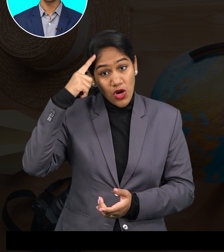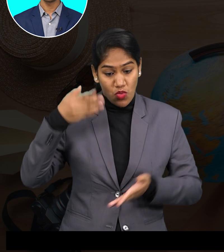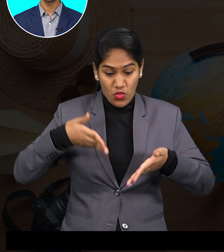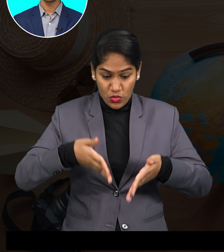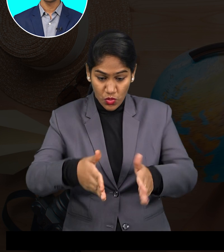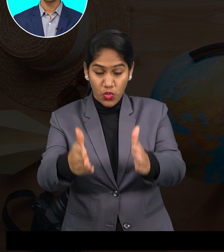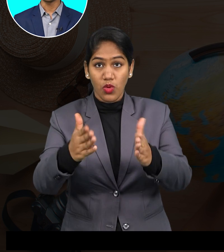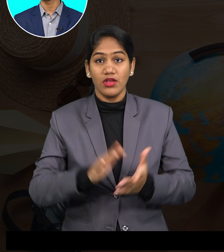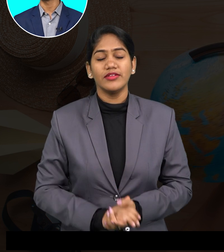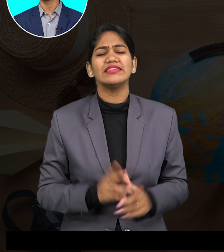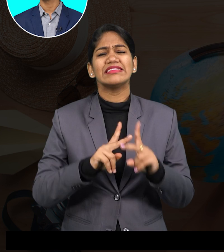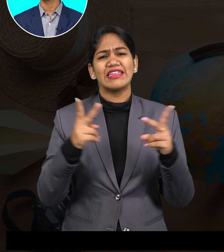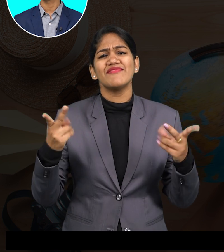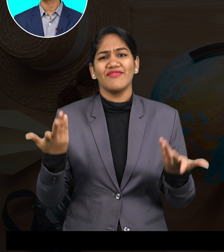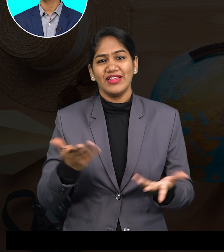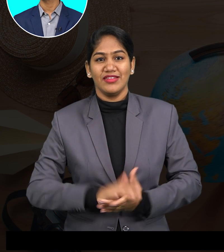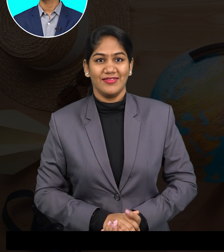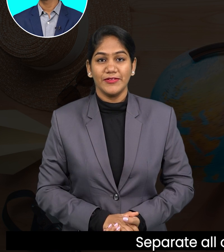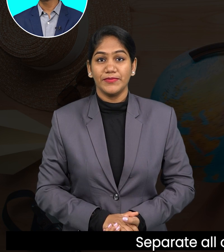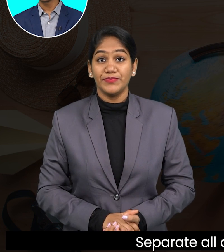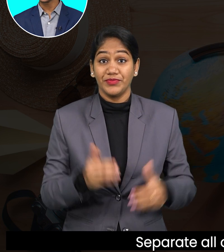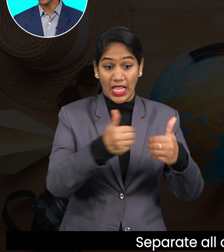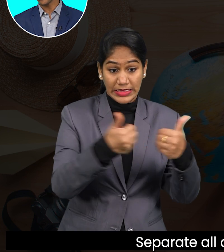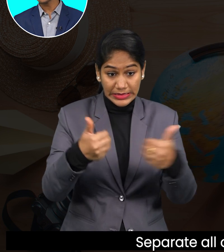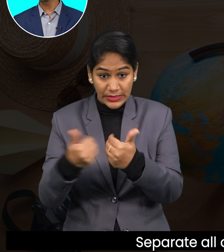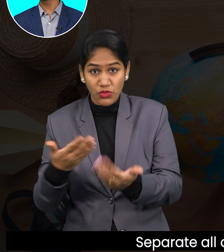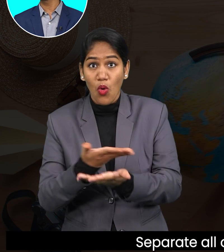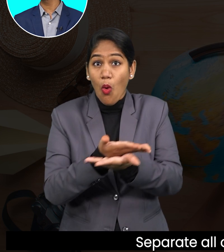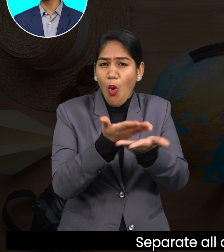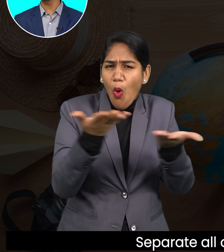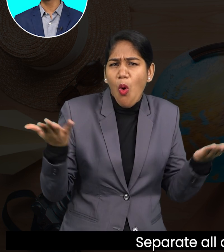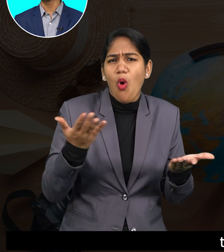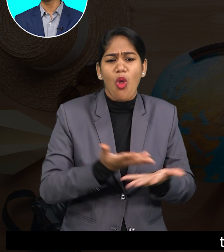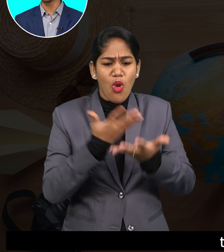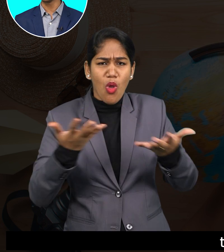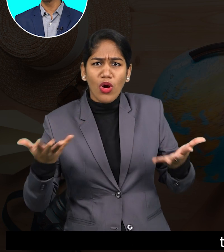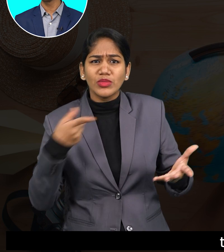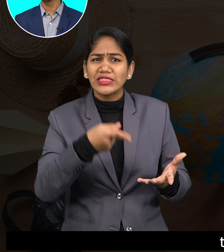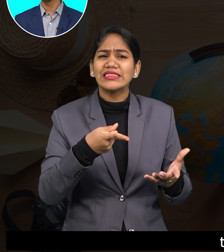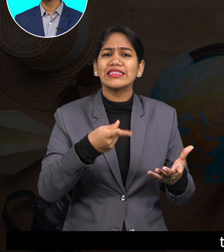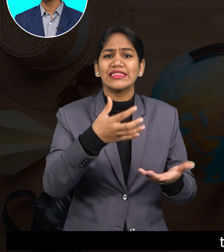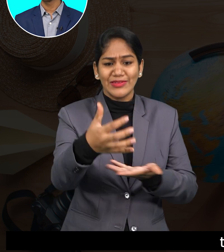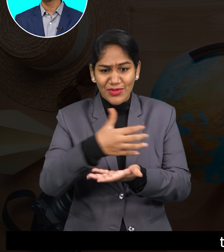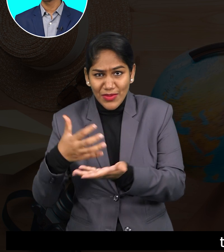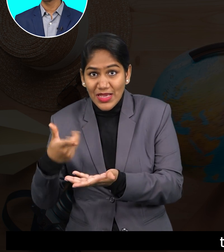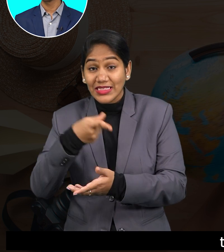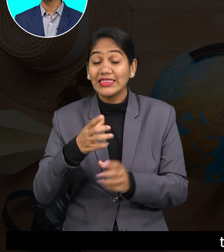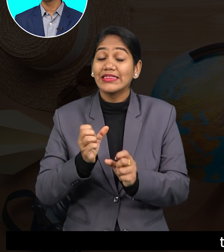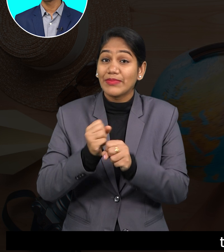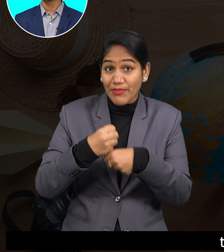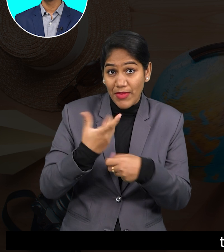roads, etc. Separate all objects from this collection that are made